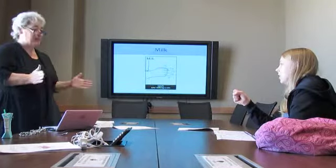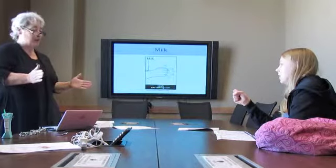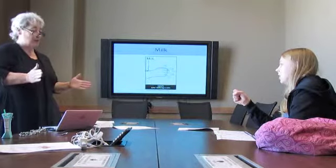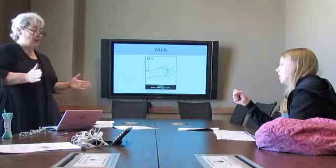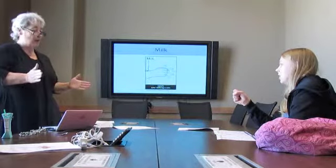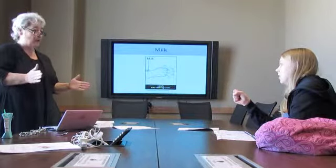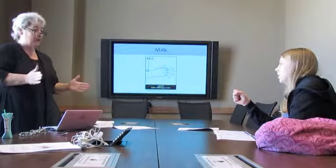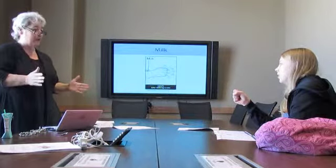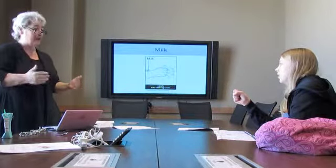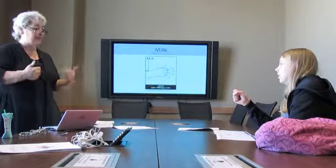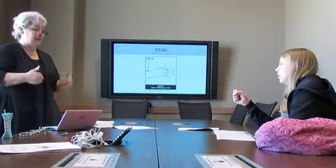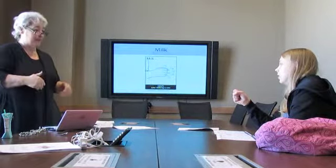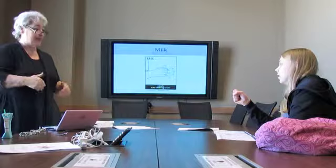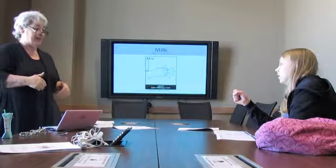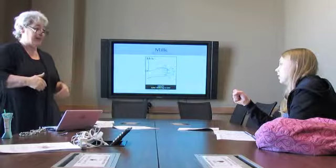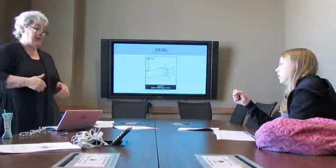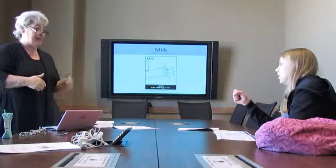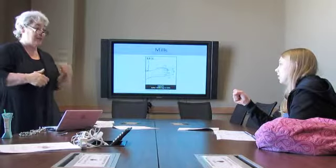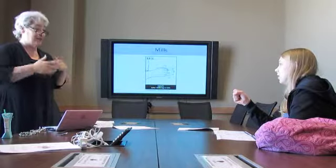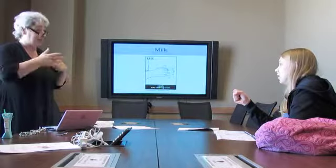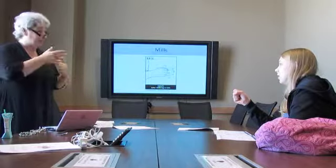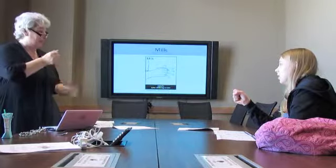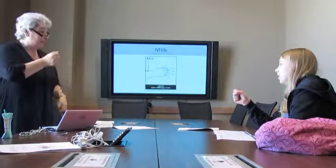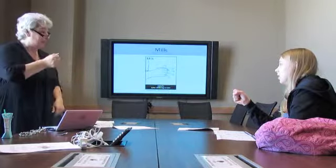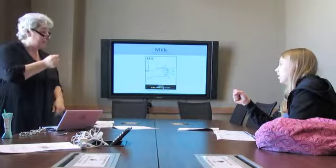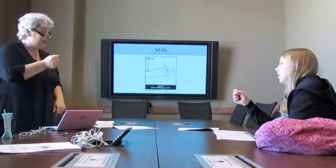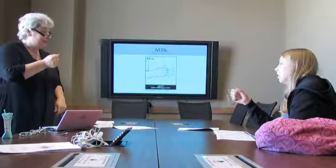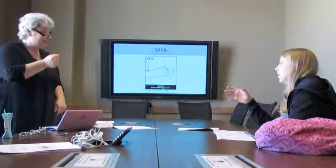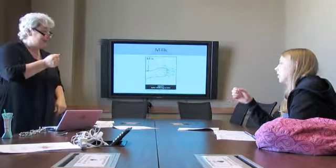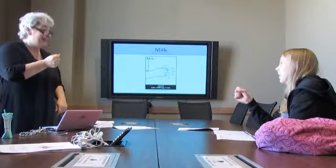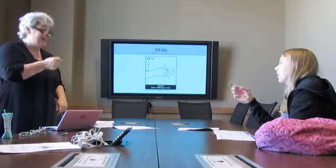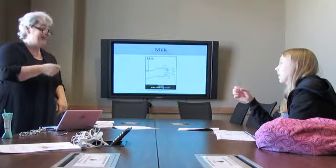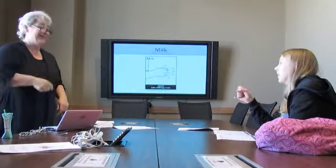her daughter if she would like to eat, she says no.